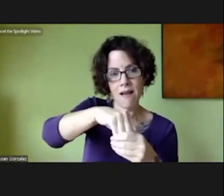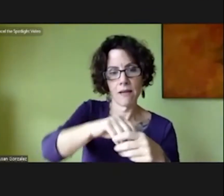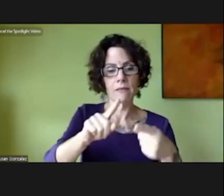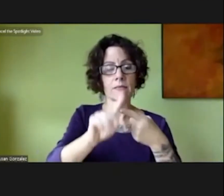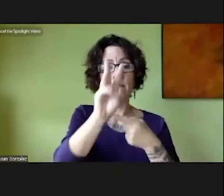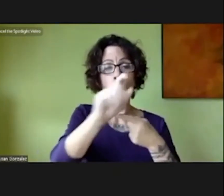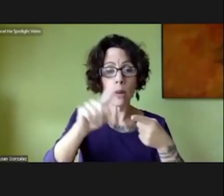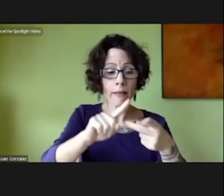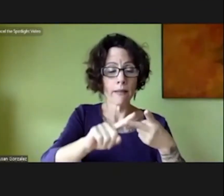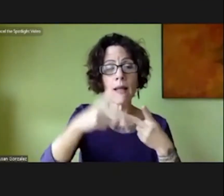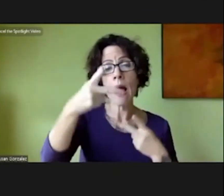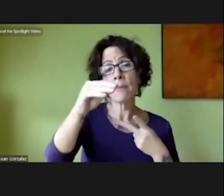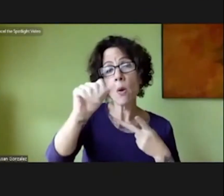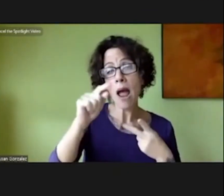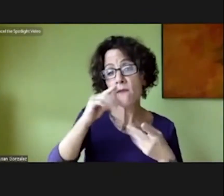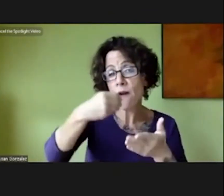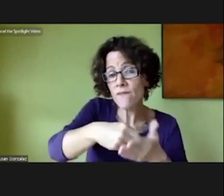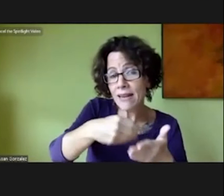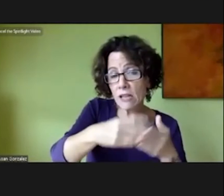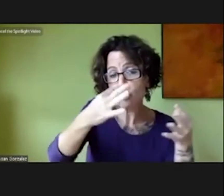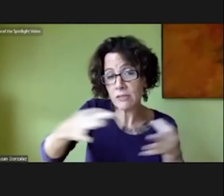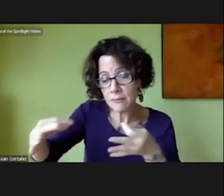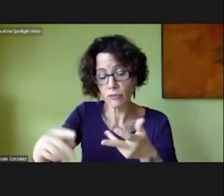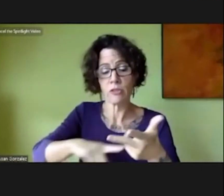It's always good to have a list